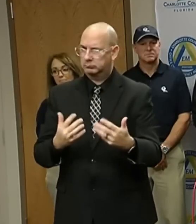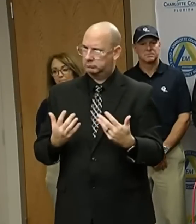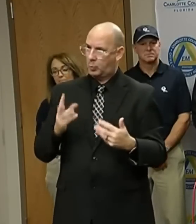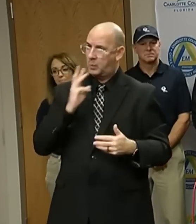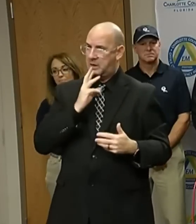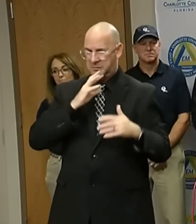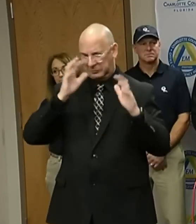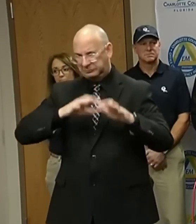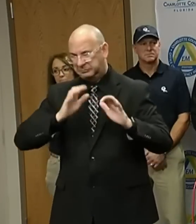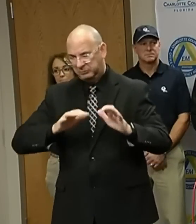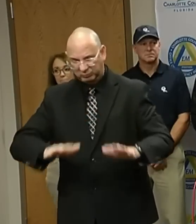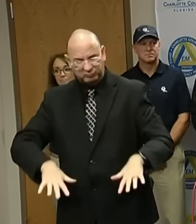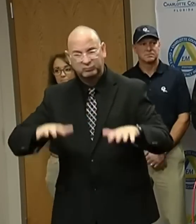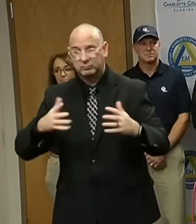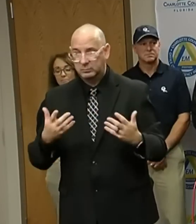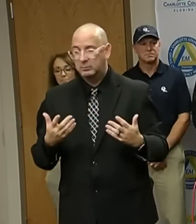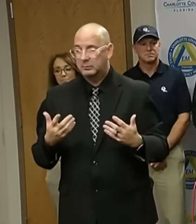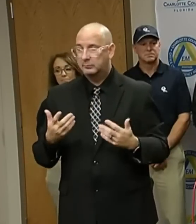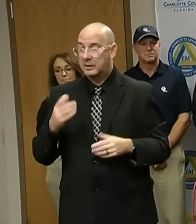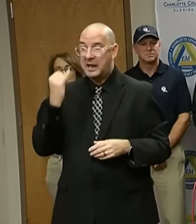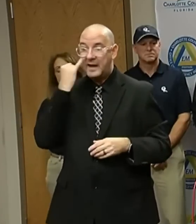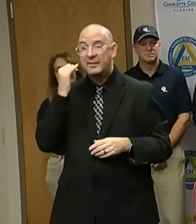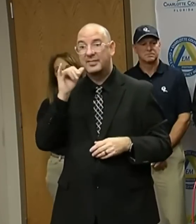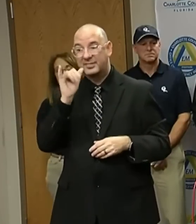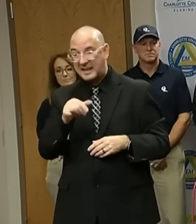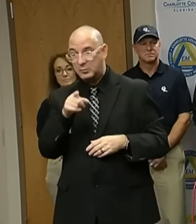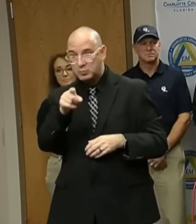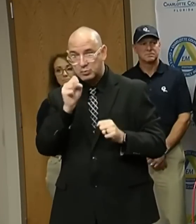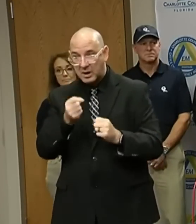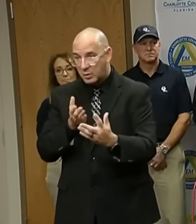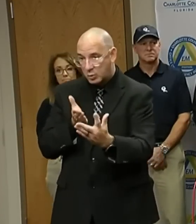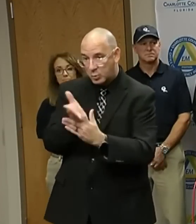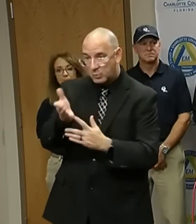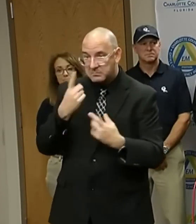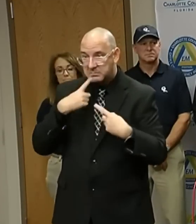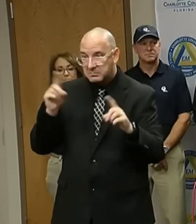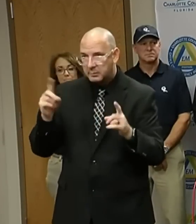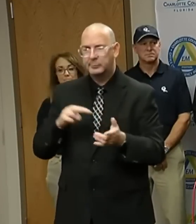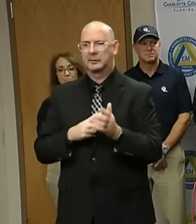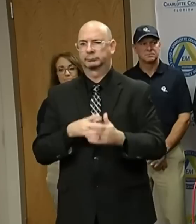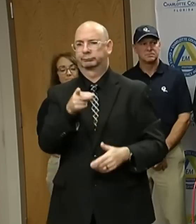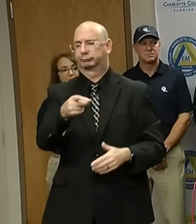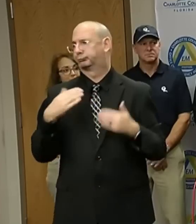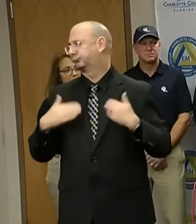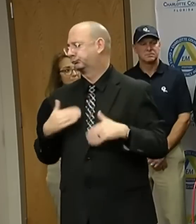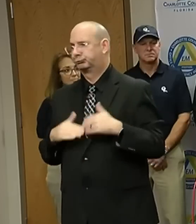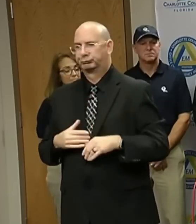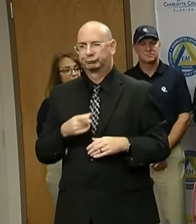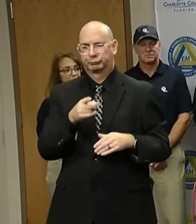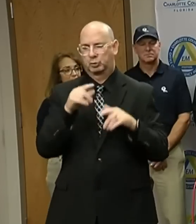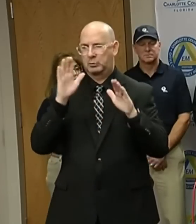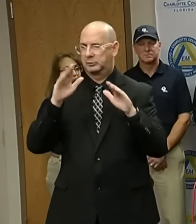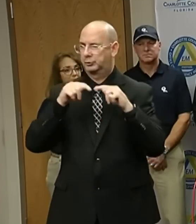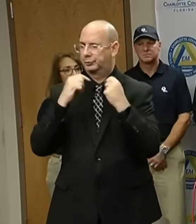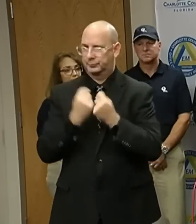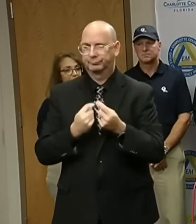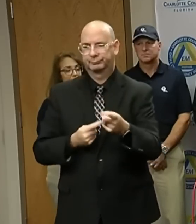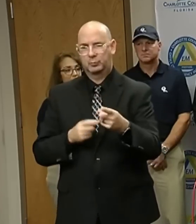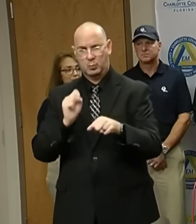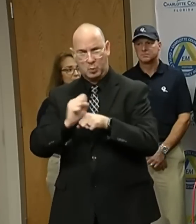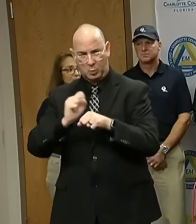flooding. If you can make it through that, then you probably did it pretty good. And so this is a 24/7 effort